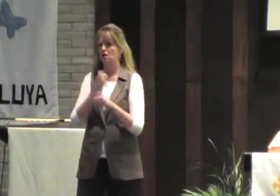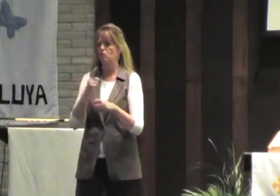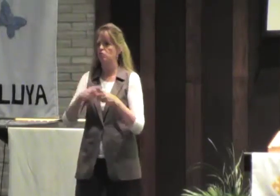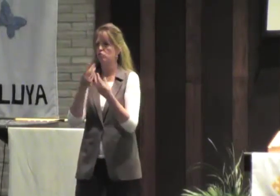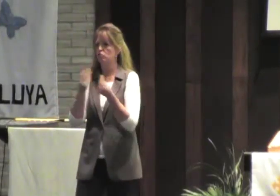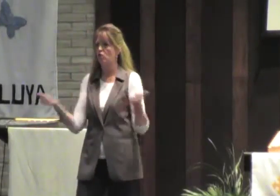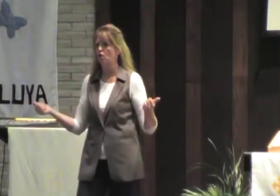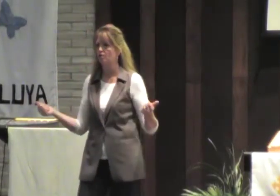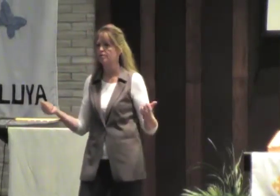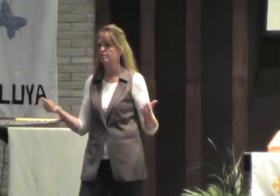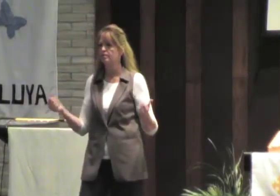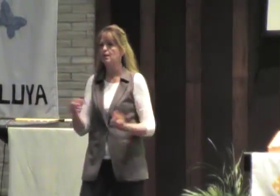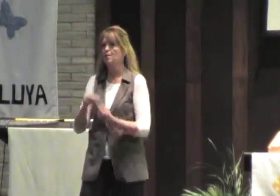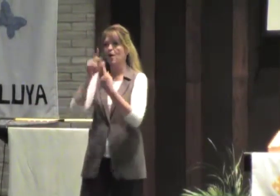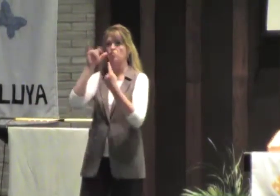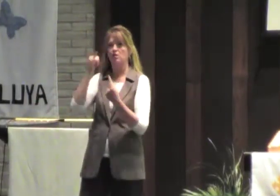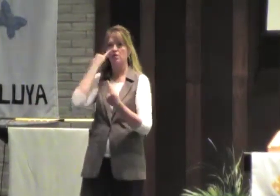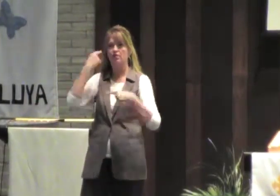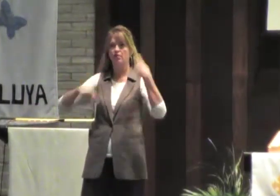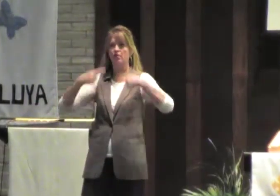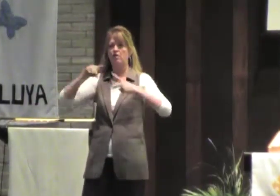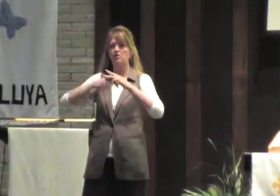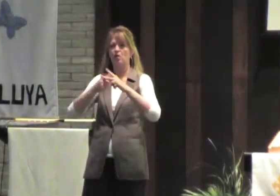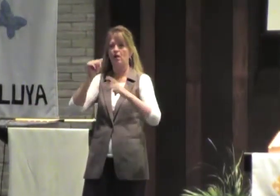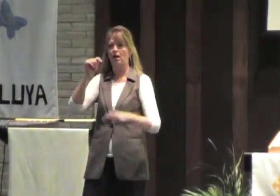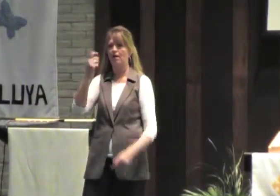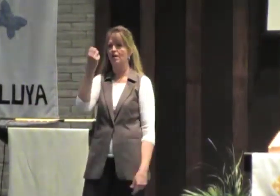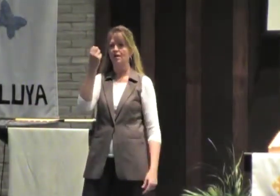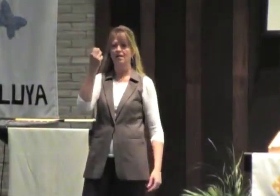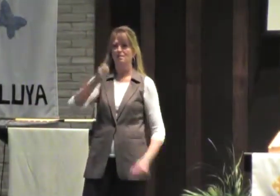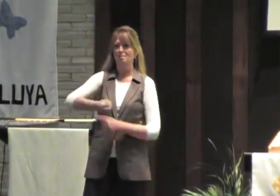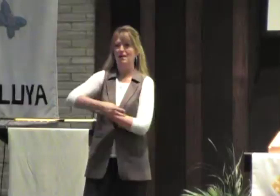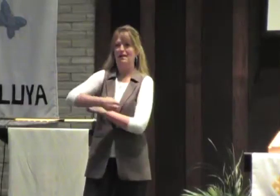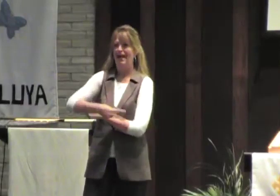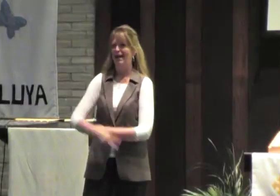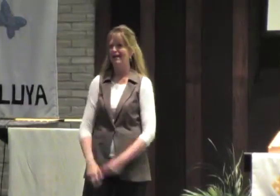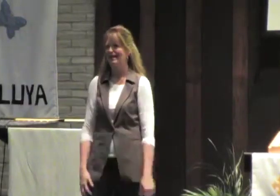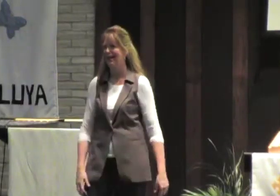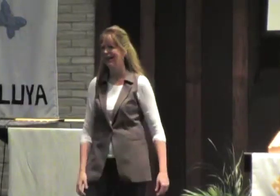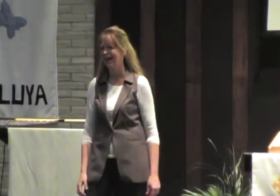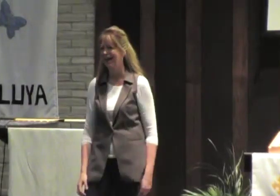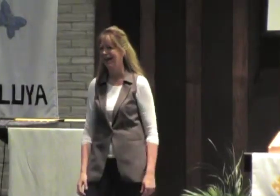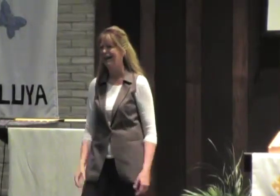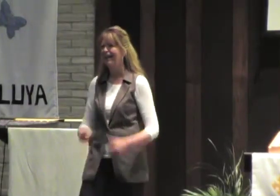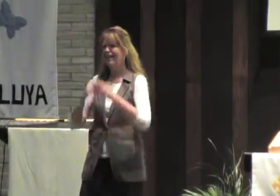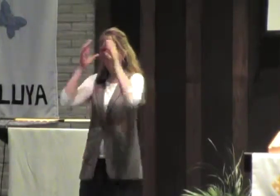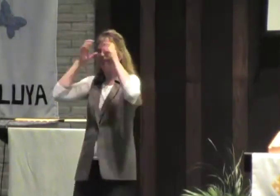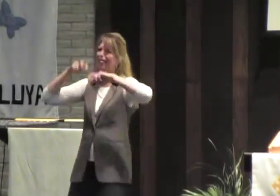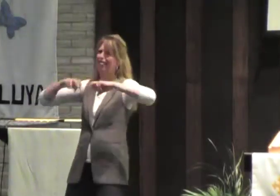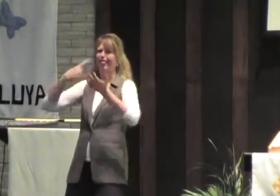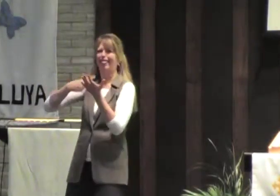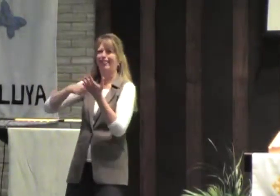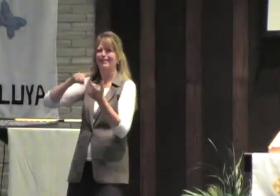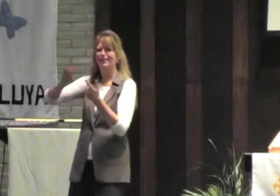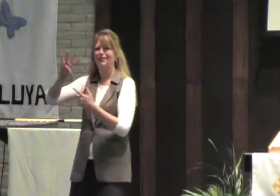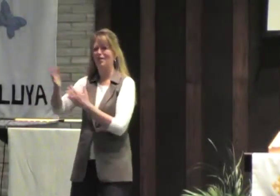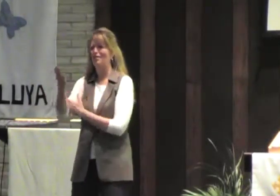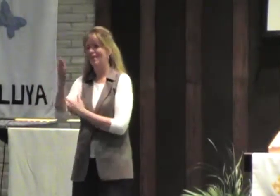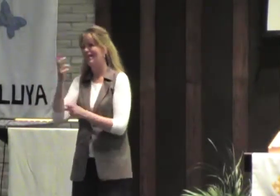you shouldn't go to bed angry because it's hard to solve a problem, especially if you're arguing at midnight. You'd be awake all